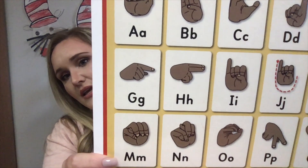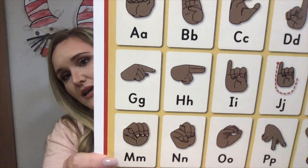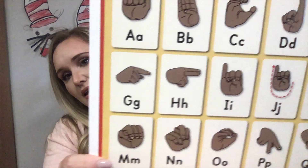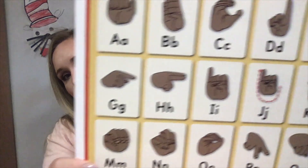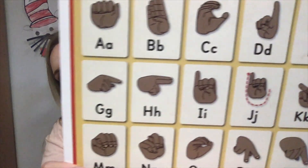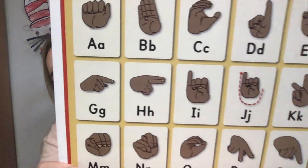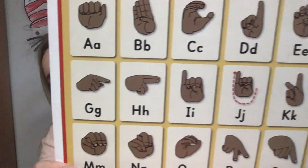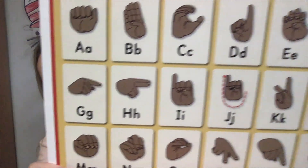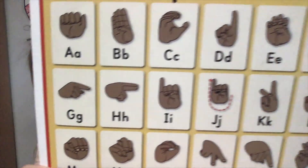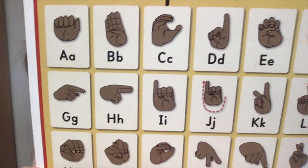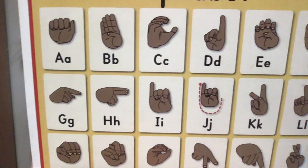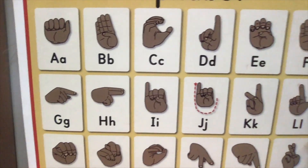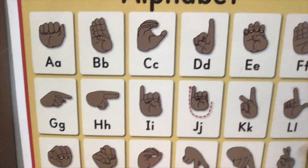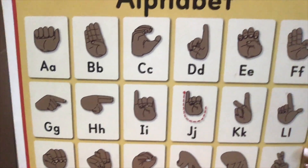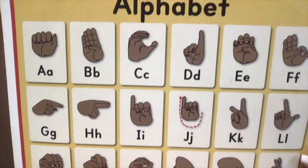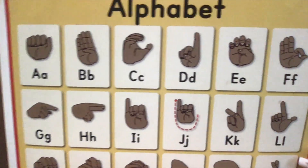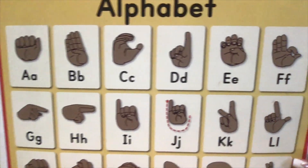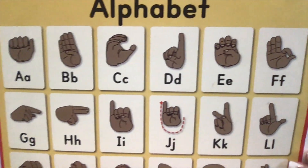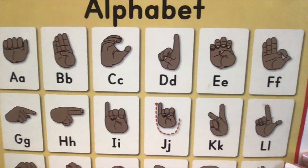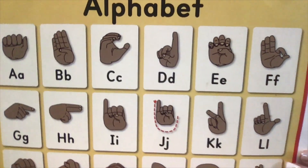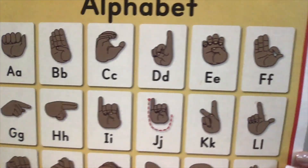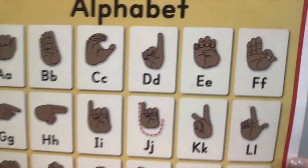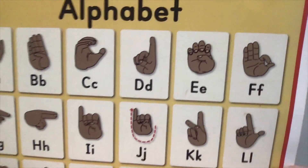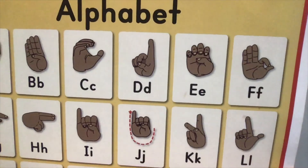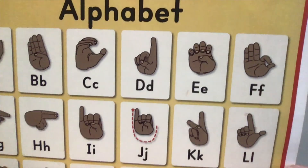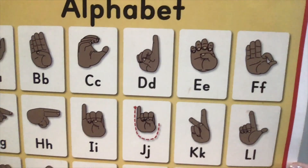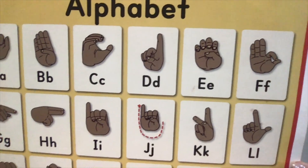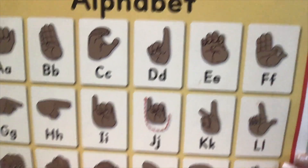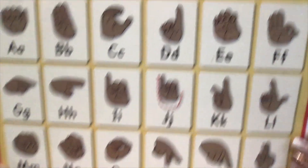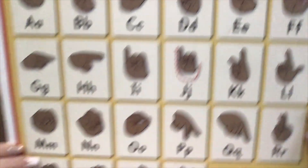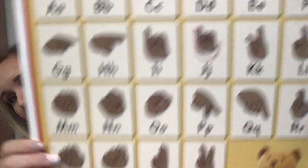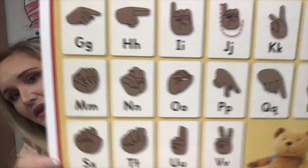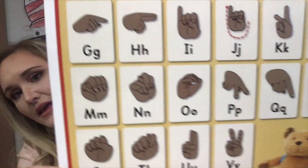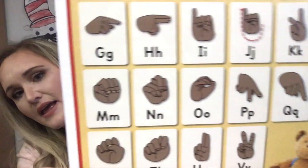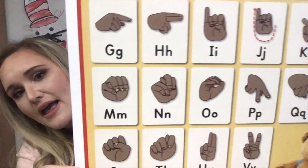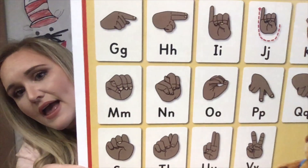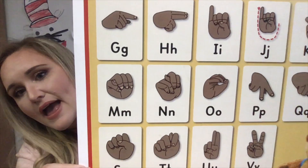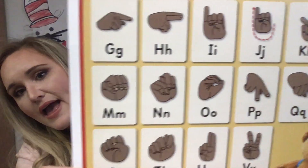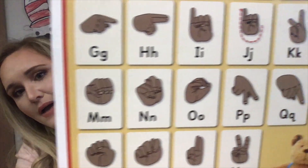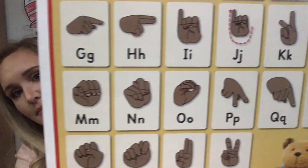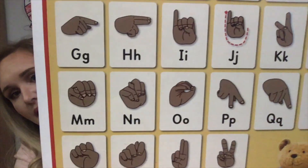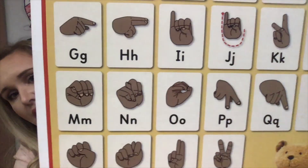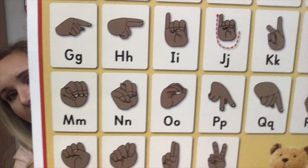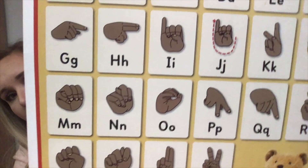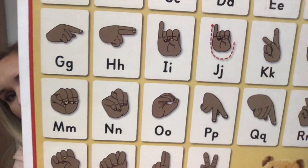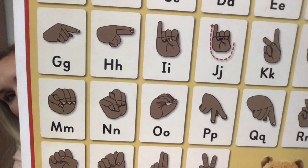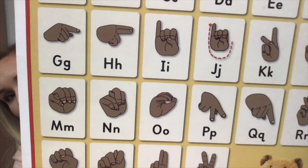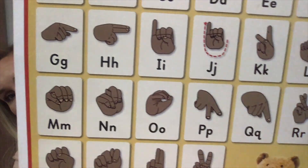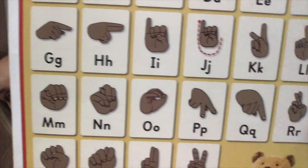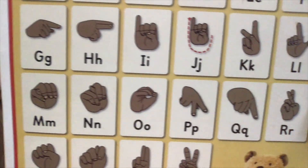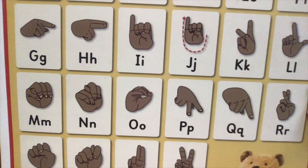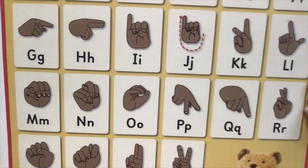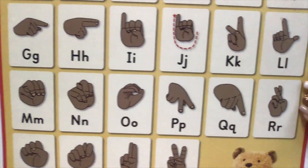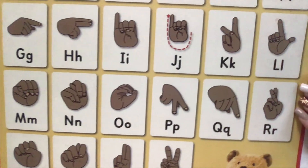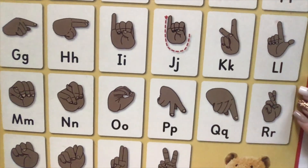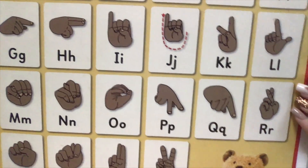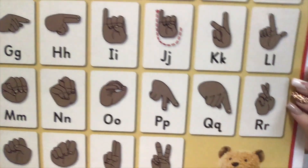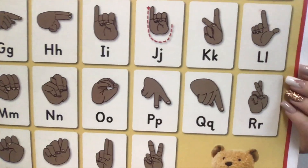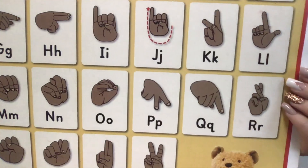G, H, I, J, K, L, M, N, O, P, Q,